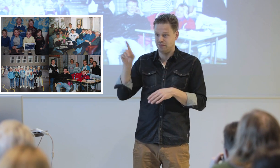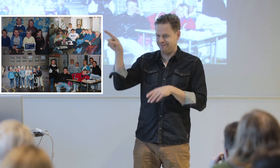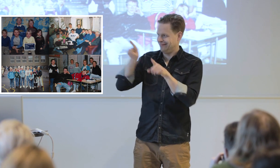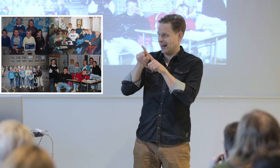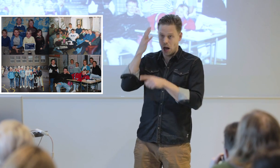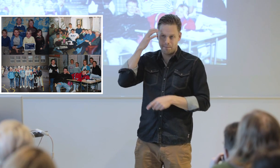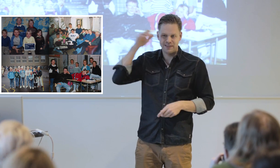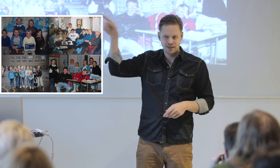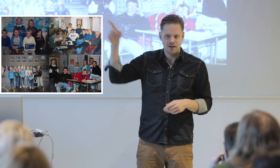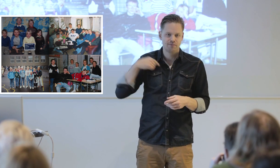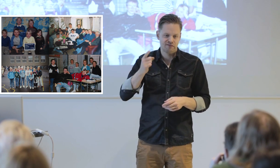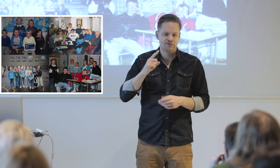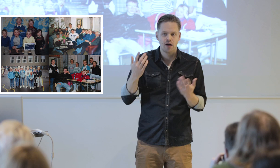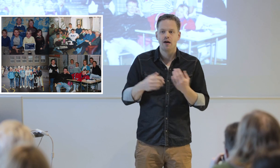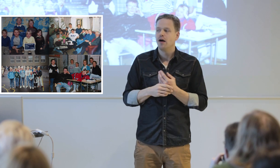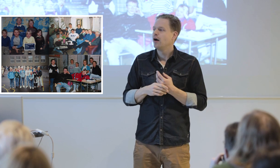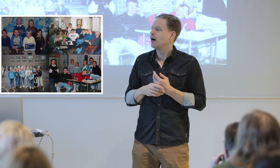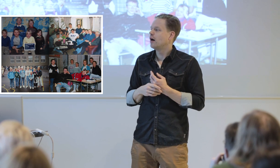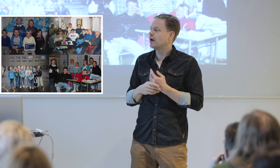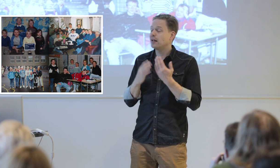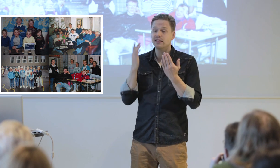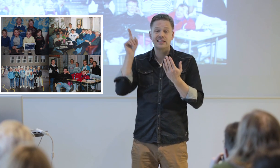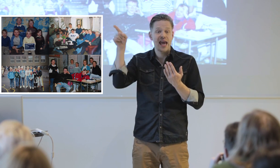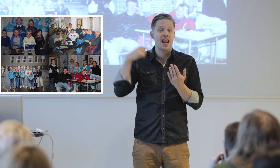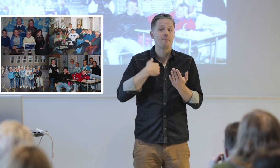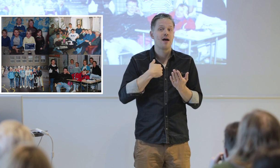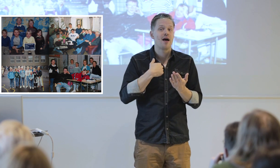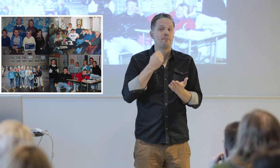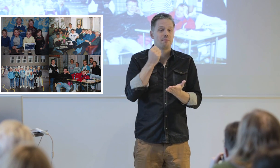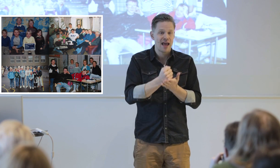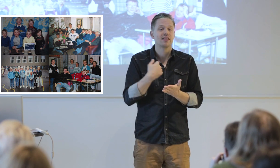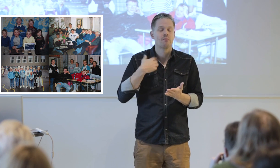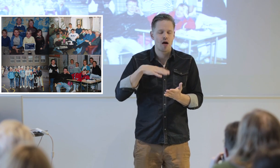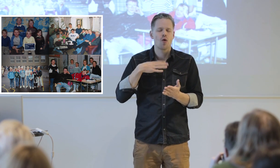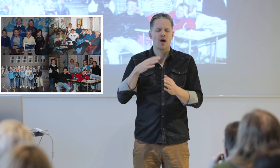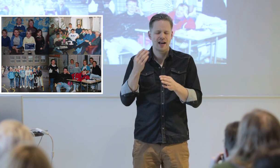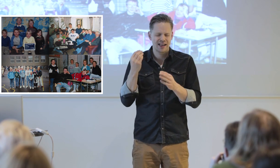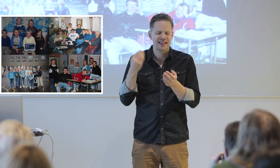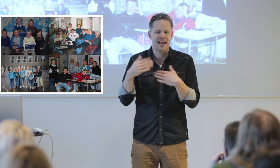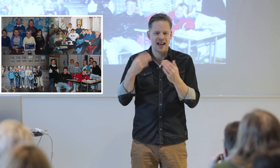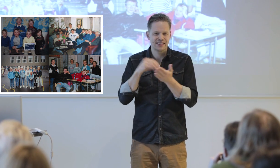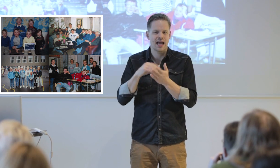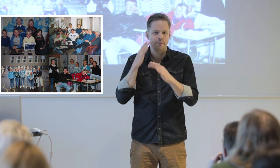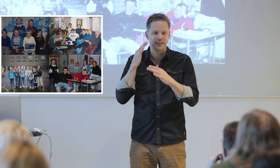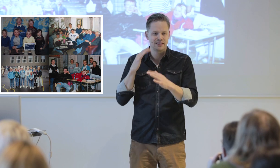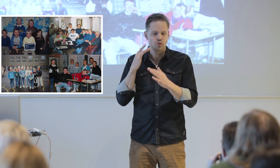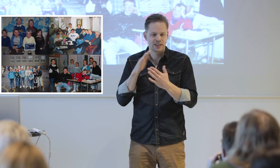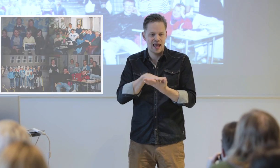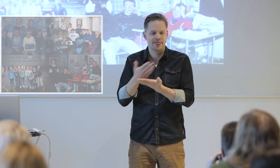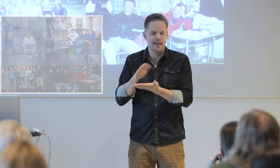Elementary School. It's close by in Kampi. And then I decided that I really want to work more